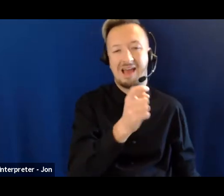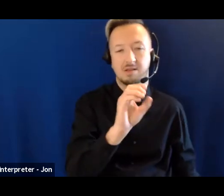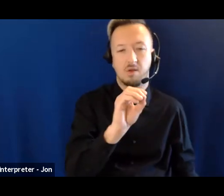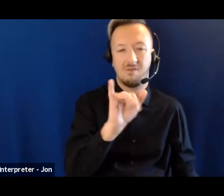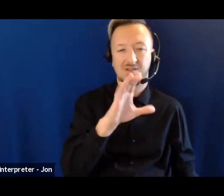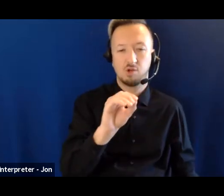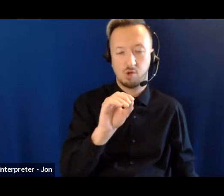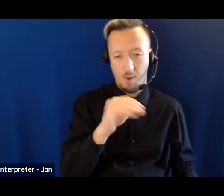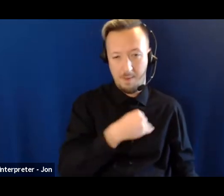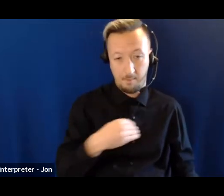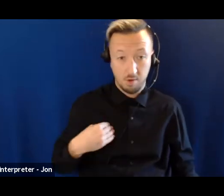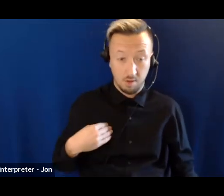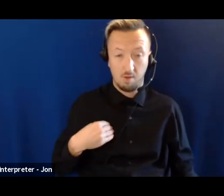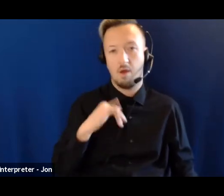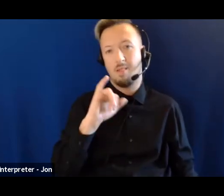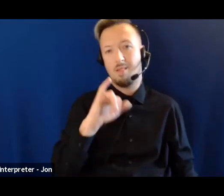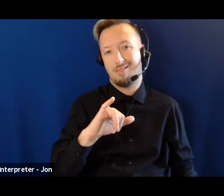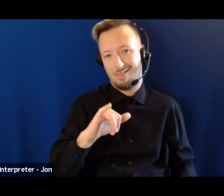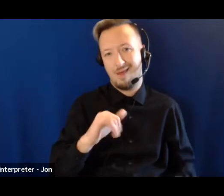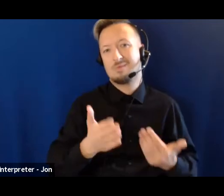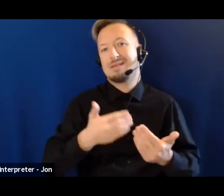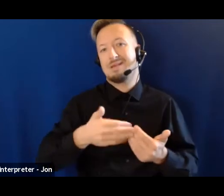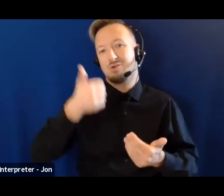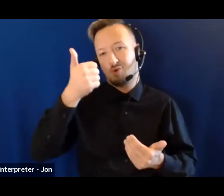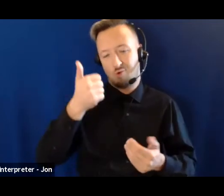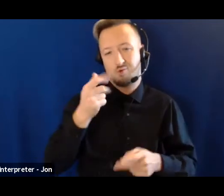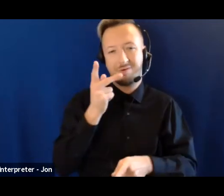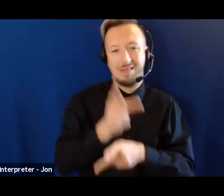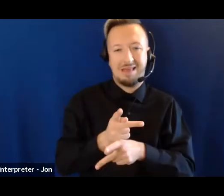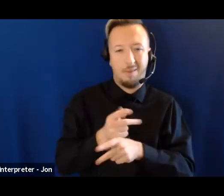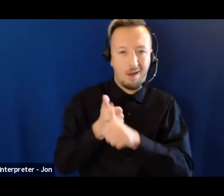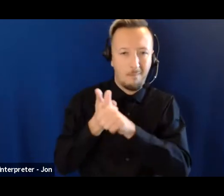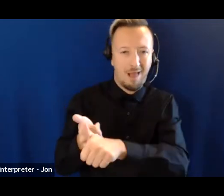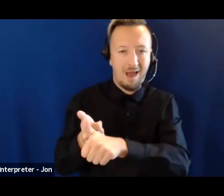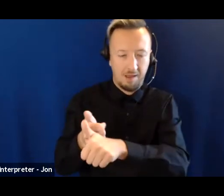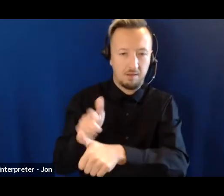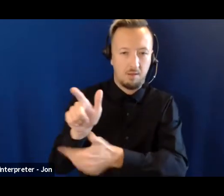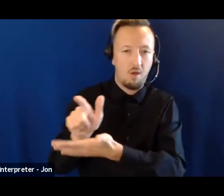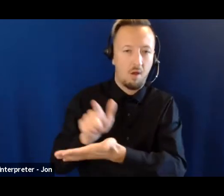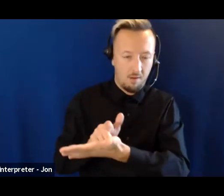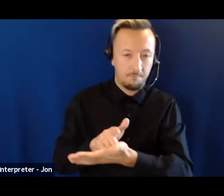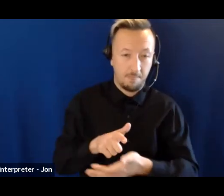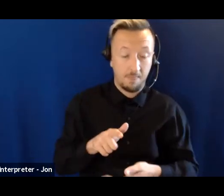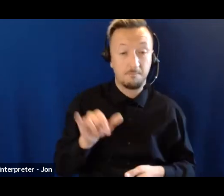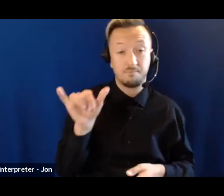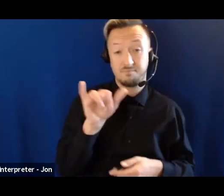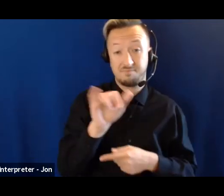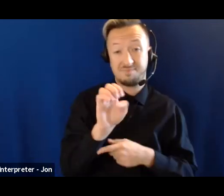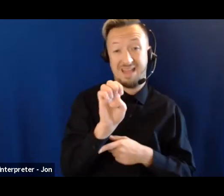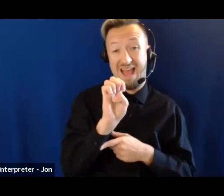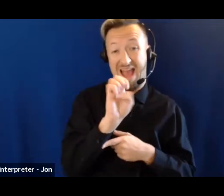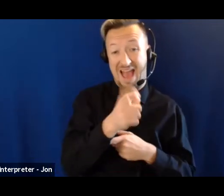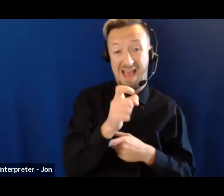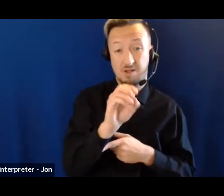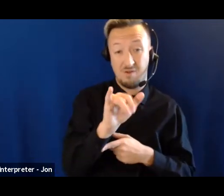members, and it made it a lot easier to stay compliant. Another thing on that, just that I realized, is that ex officio